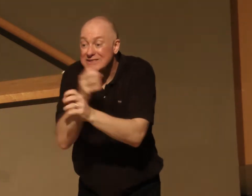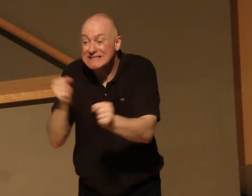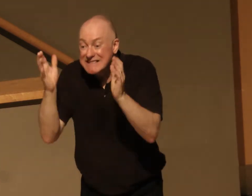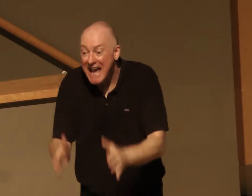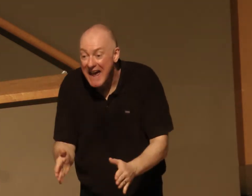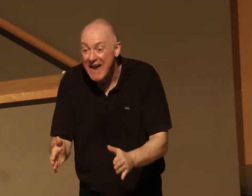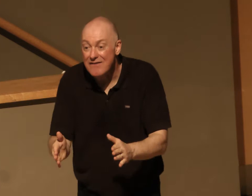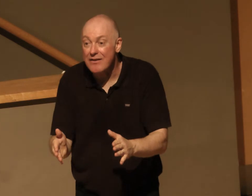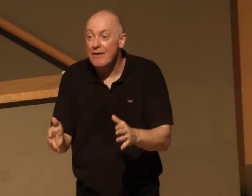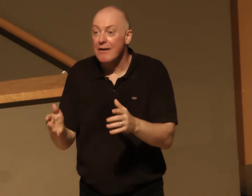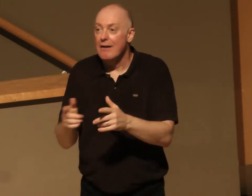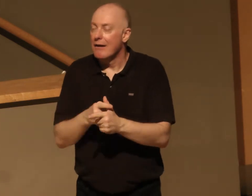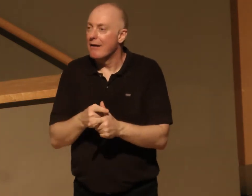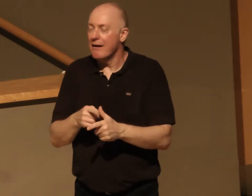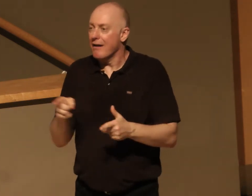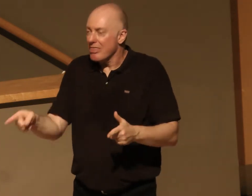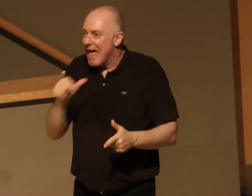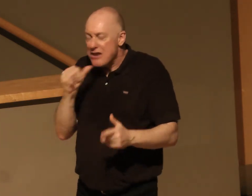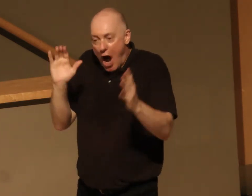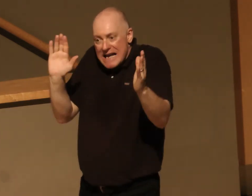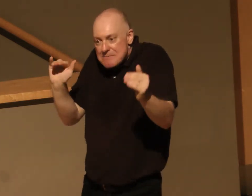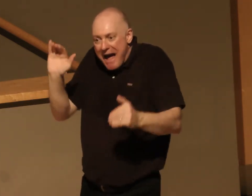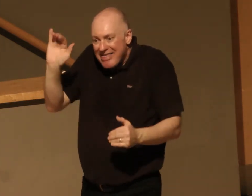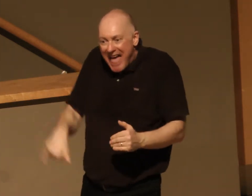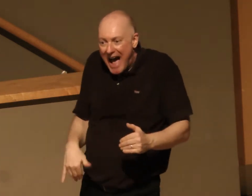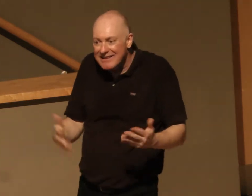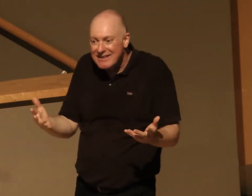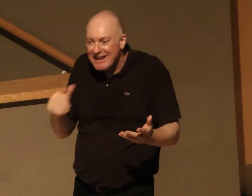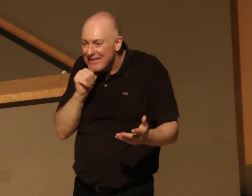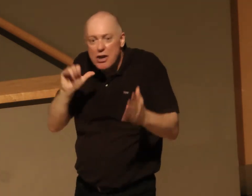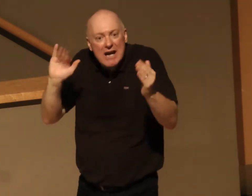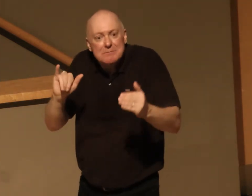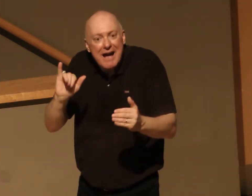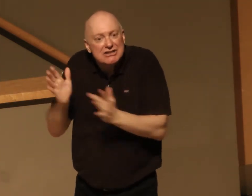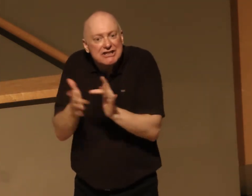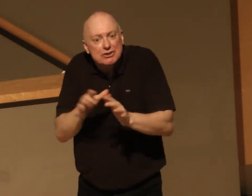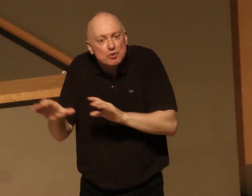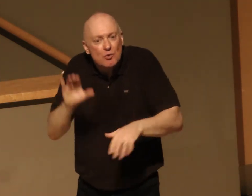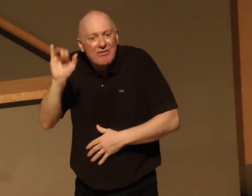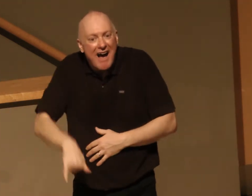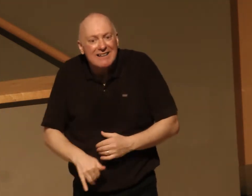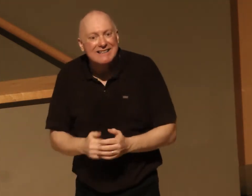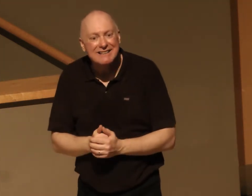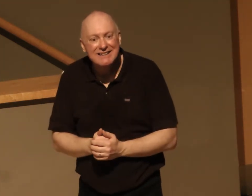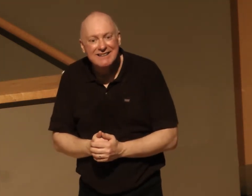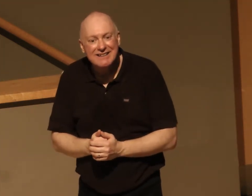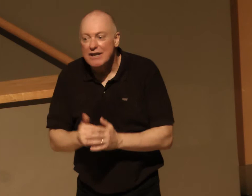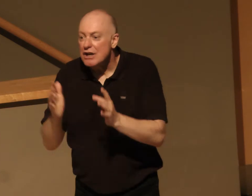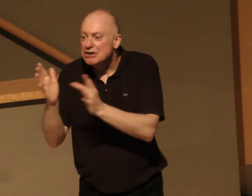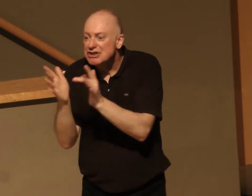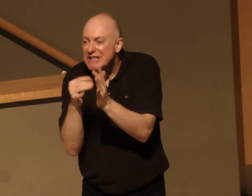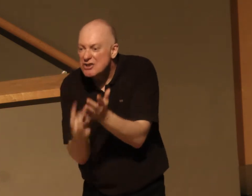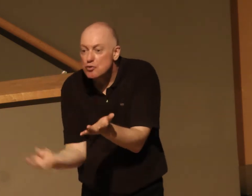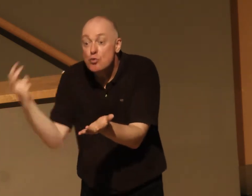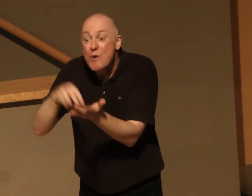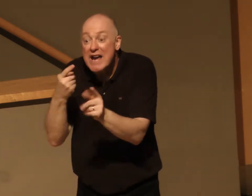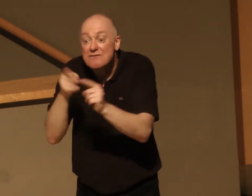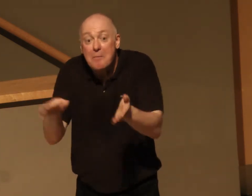surpass all their prior expectations of what Jesus could do or would do. He is raised from the dead and